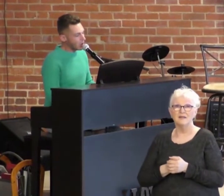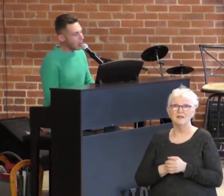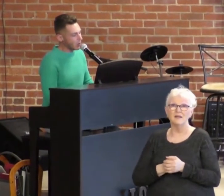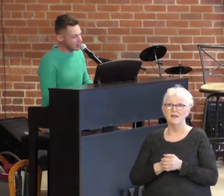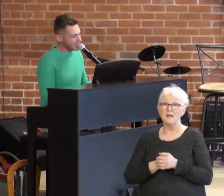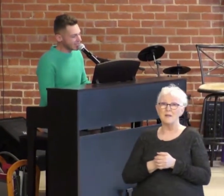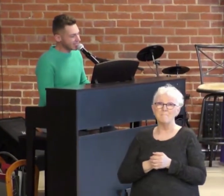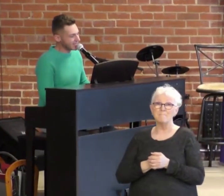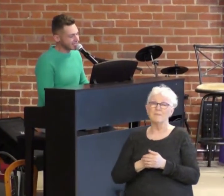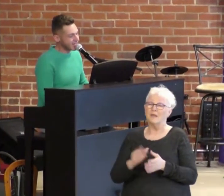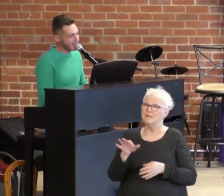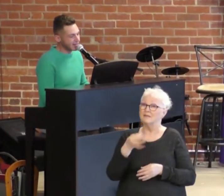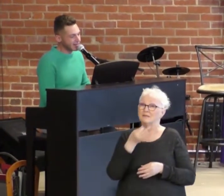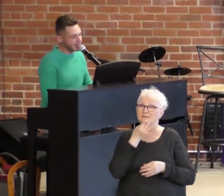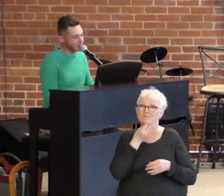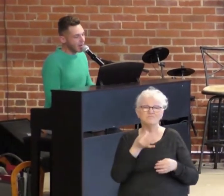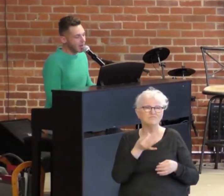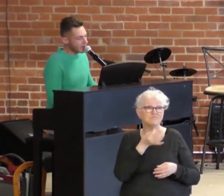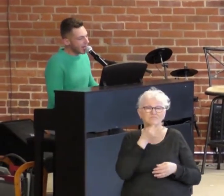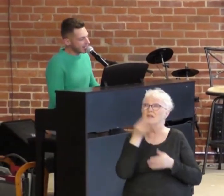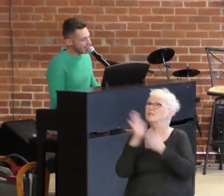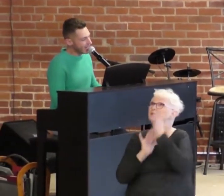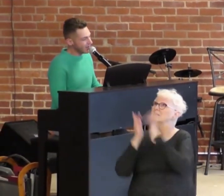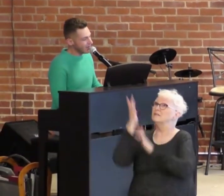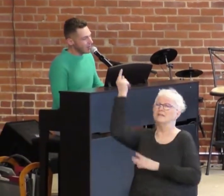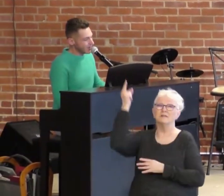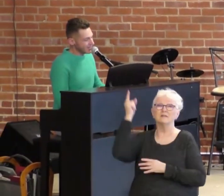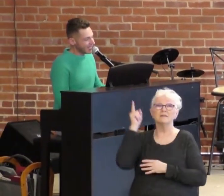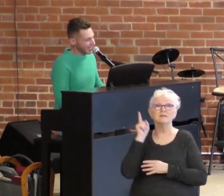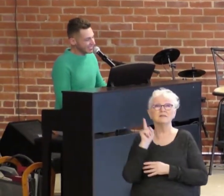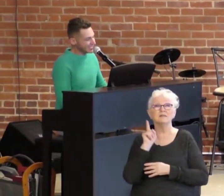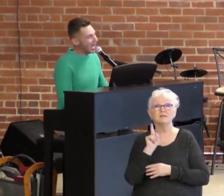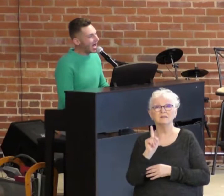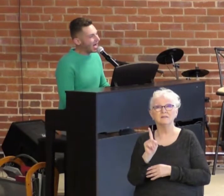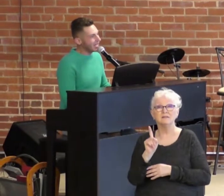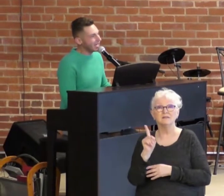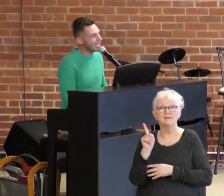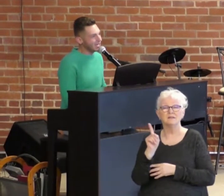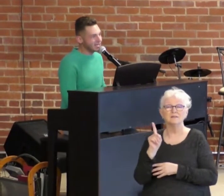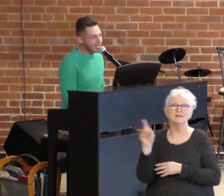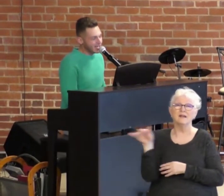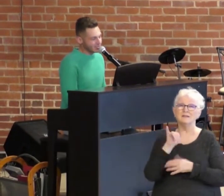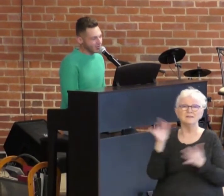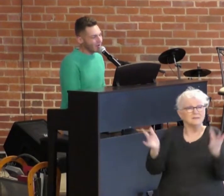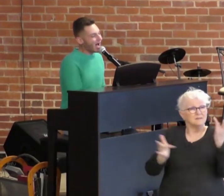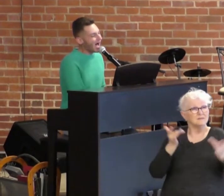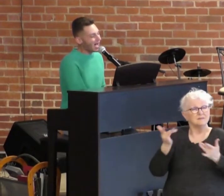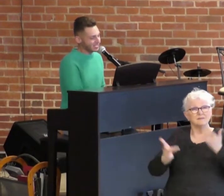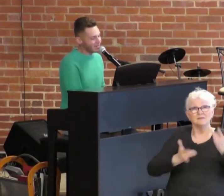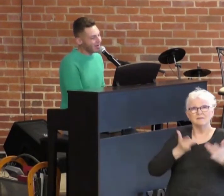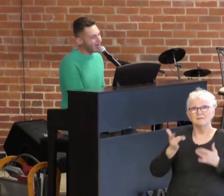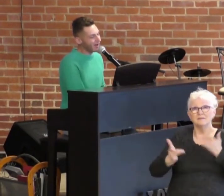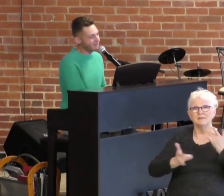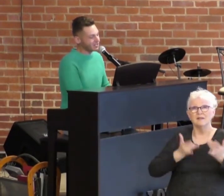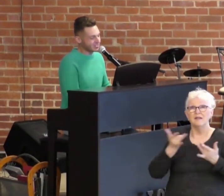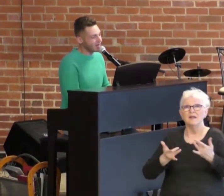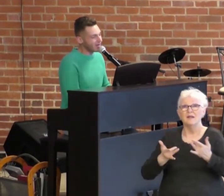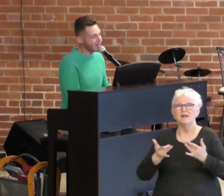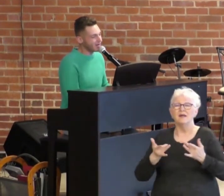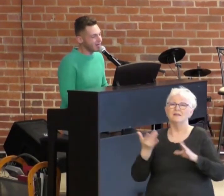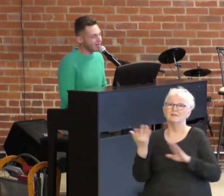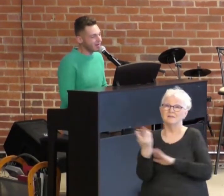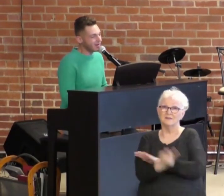so, Lord Jesus, come. Well, I can help but get excited. It's the rising of